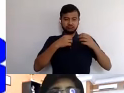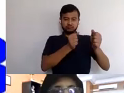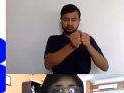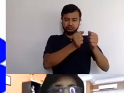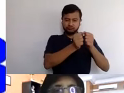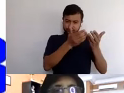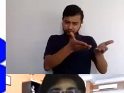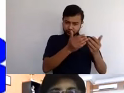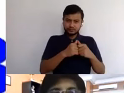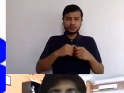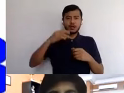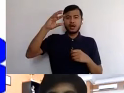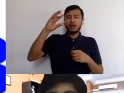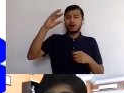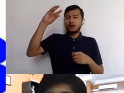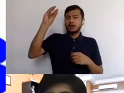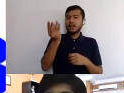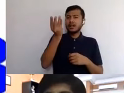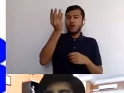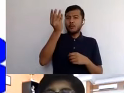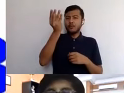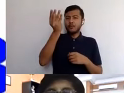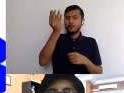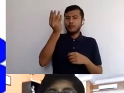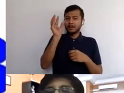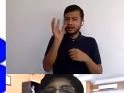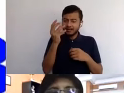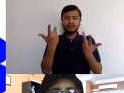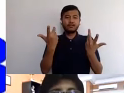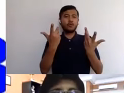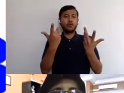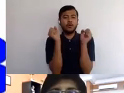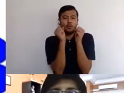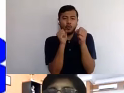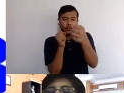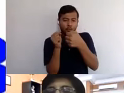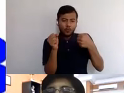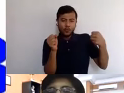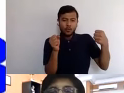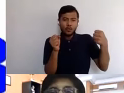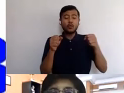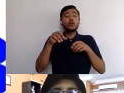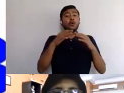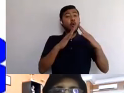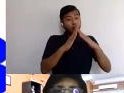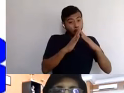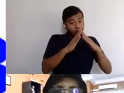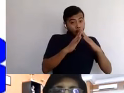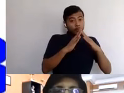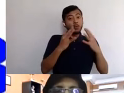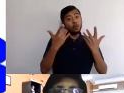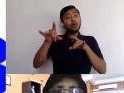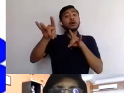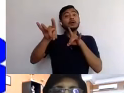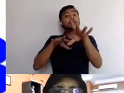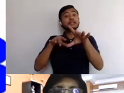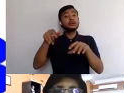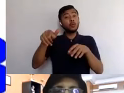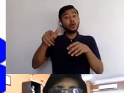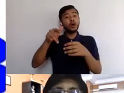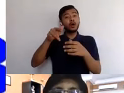large cities, increased automation, including, you know, the factory automation. And most of these